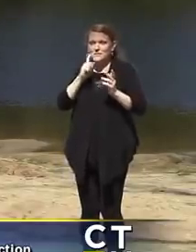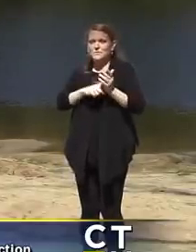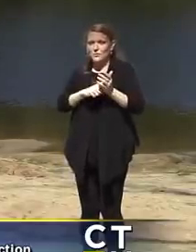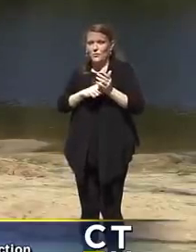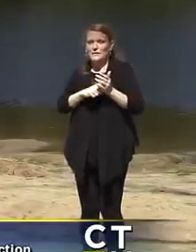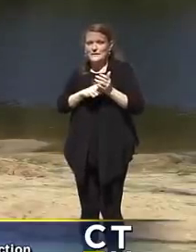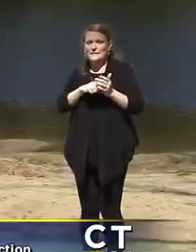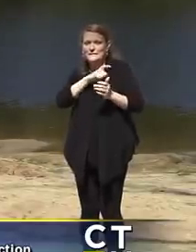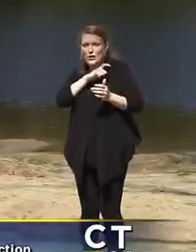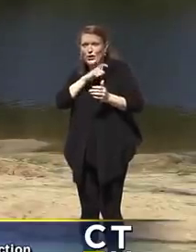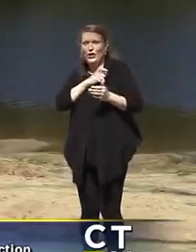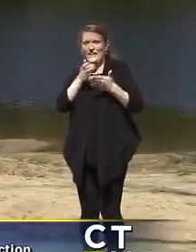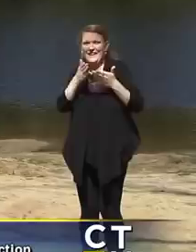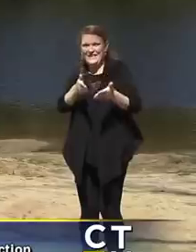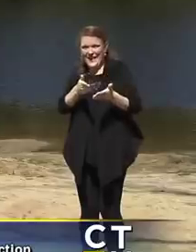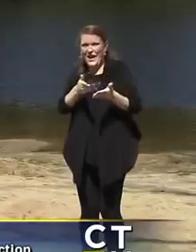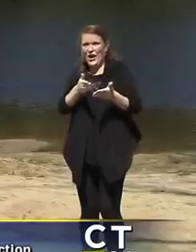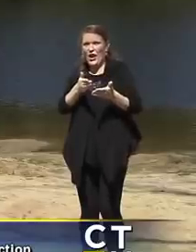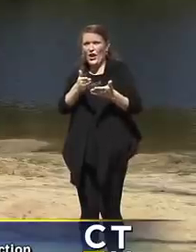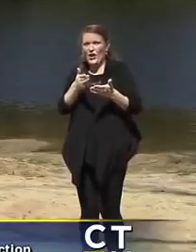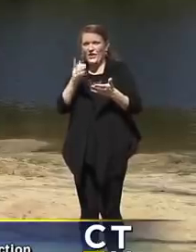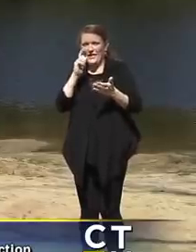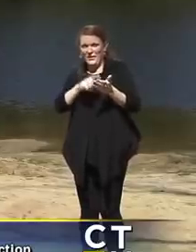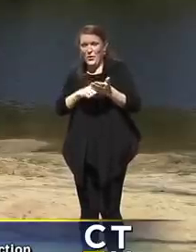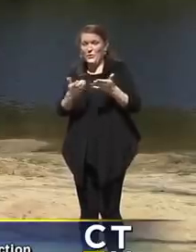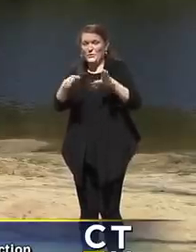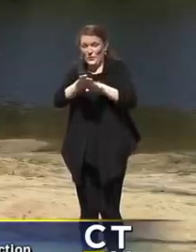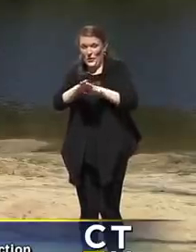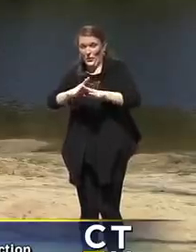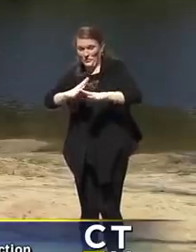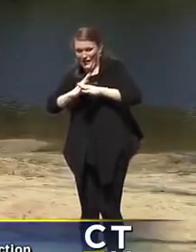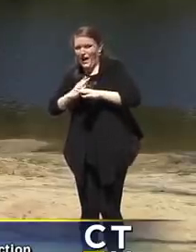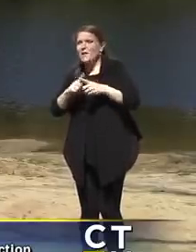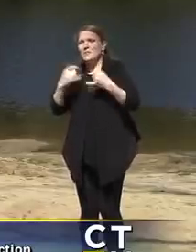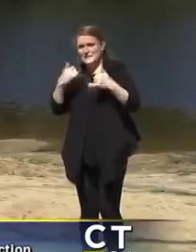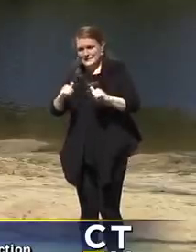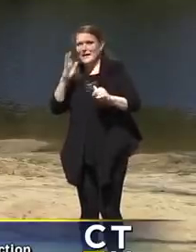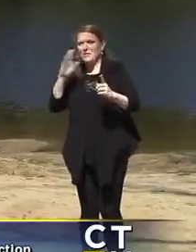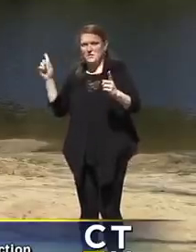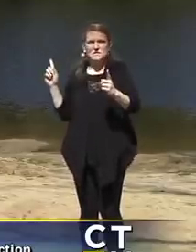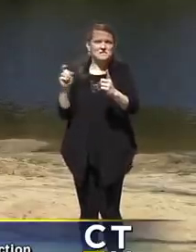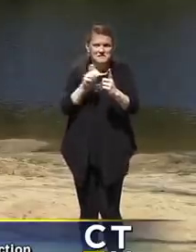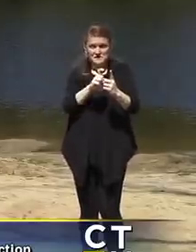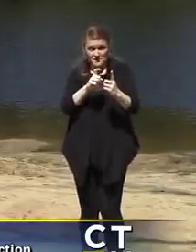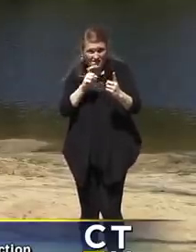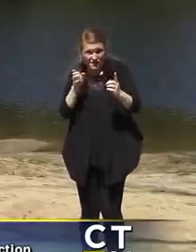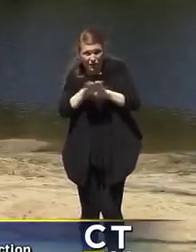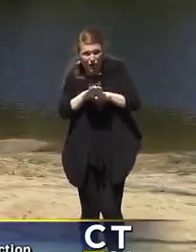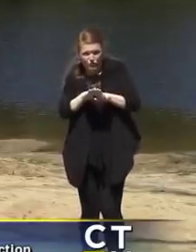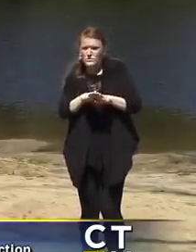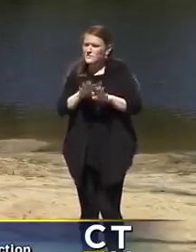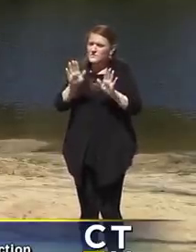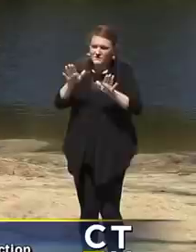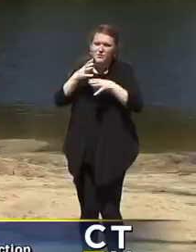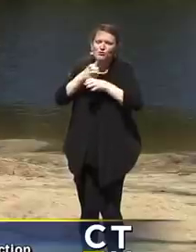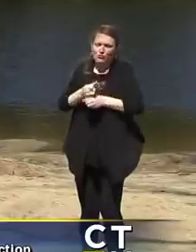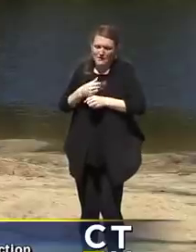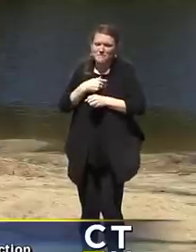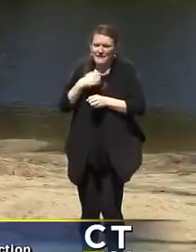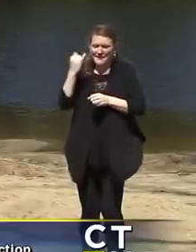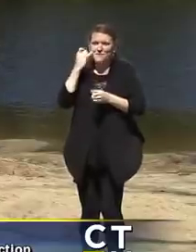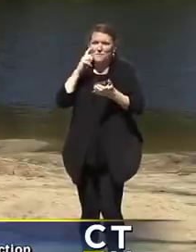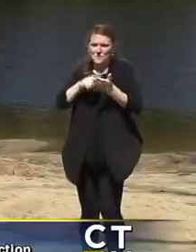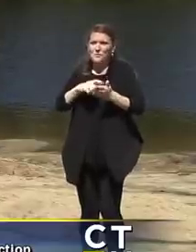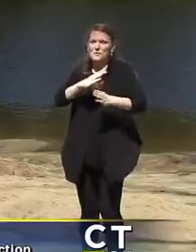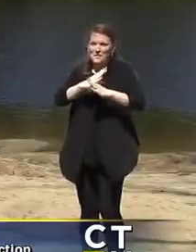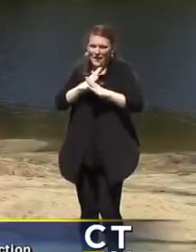the entrance and they still need to go up and ask if the park is actually closed. Just trust me, it is. Your cooperation and understanding is